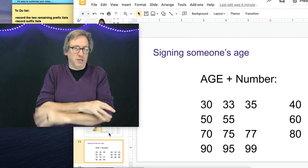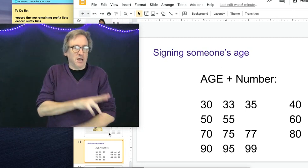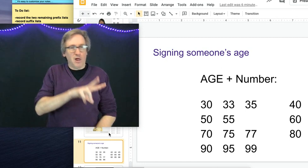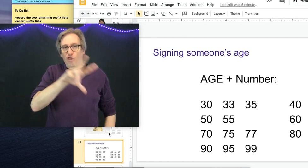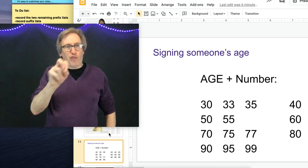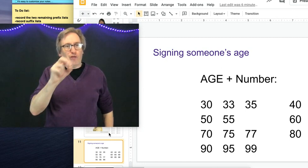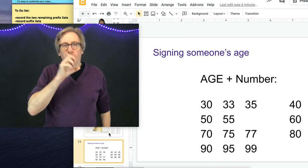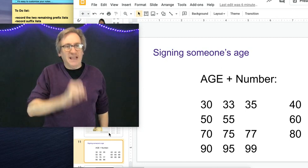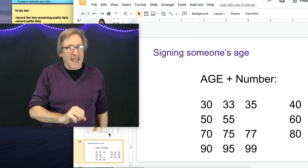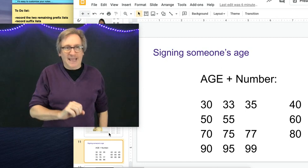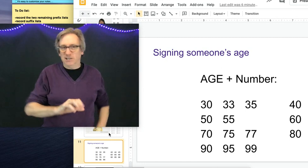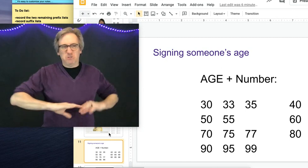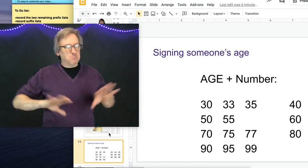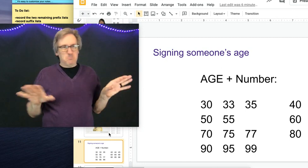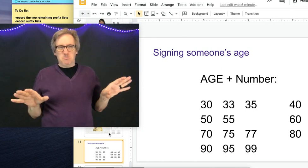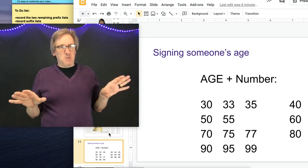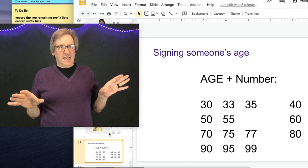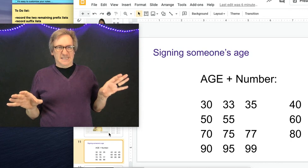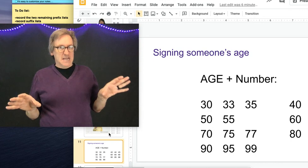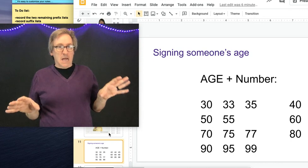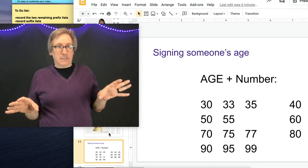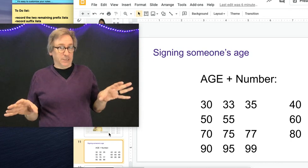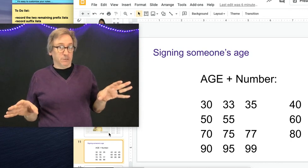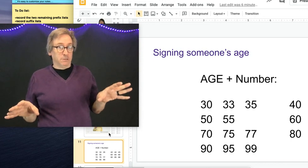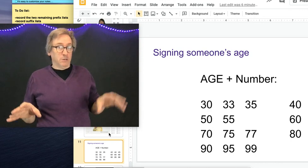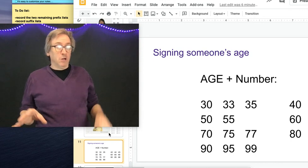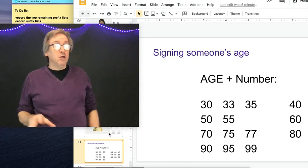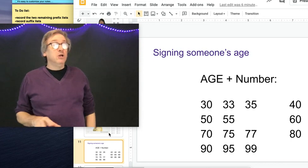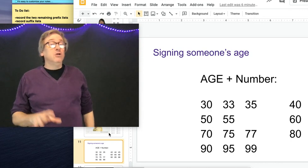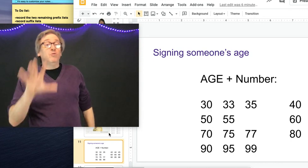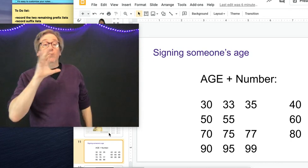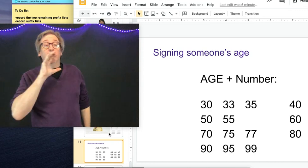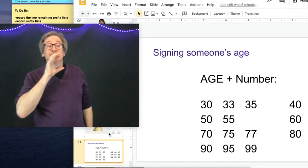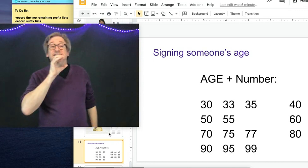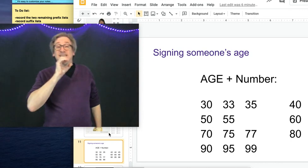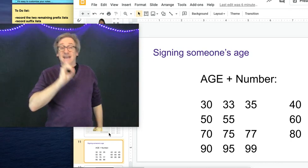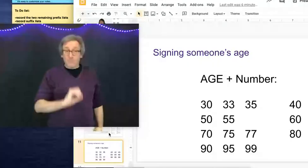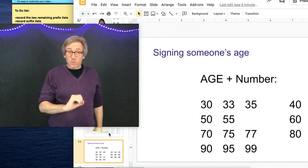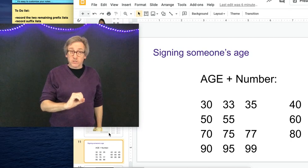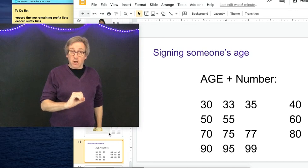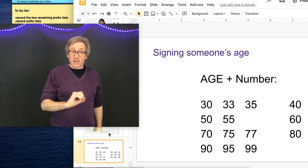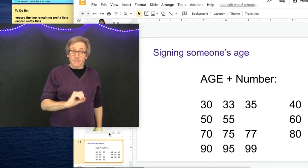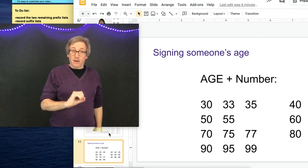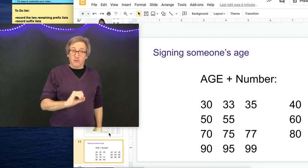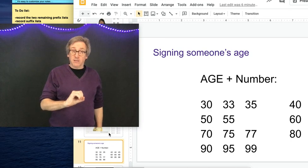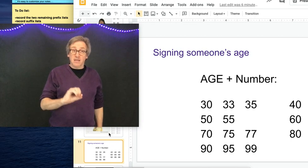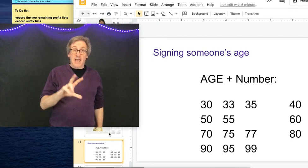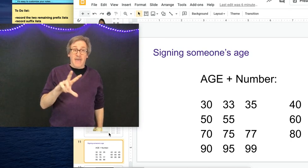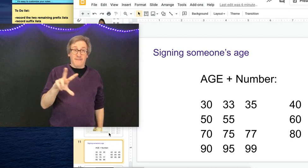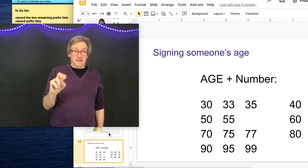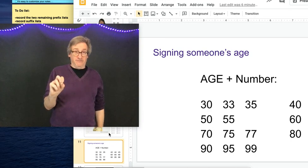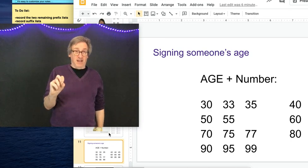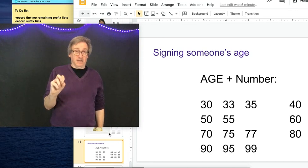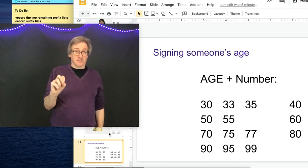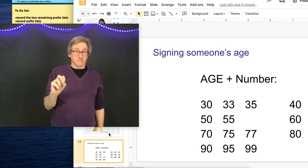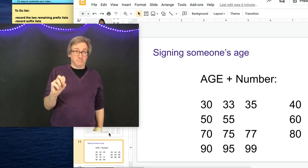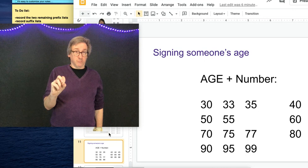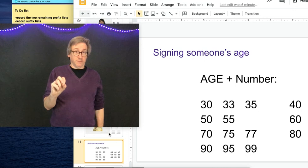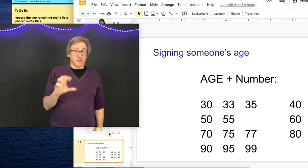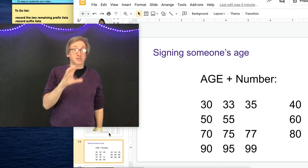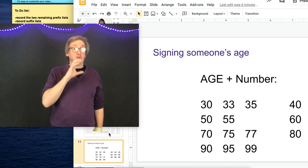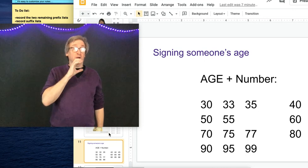English. 30 age is not clear. We want to set up what we're talking about and then define